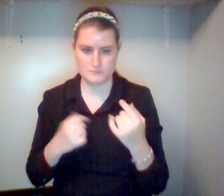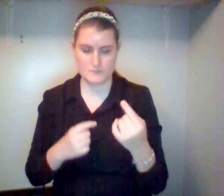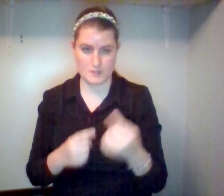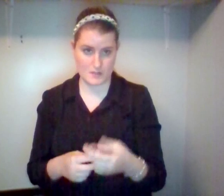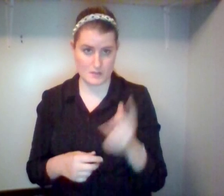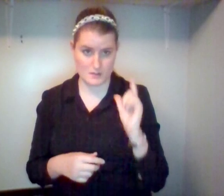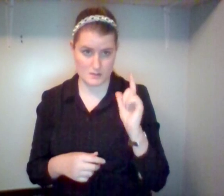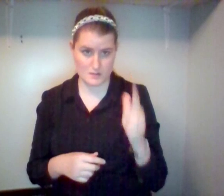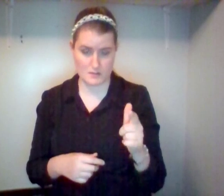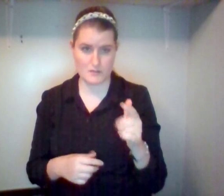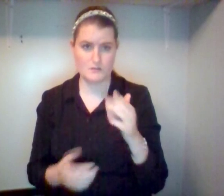podcast. Email your questions to us at